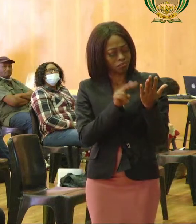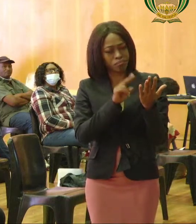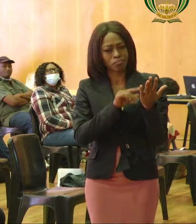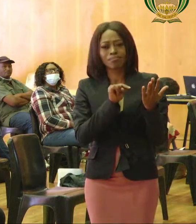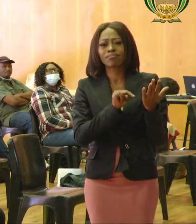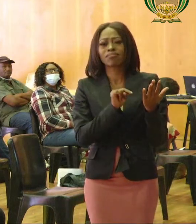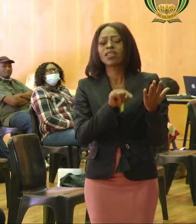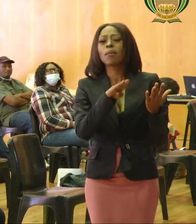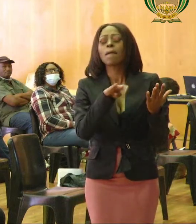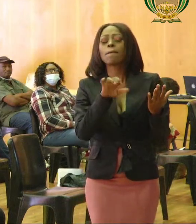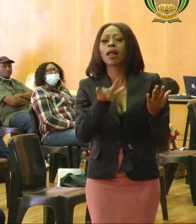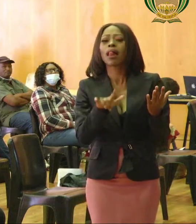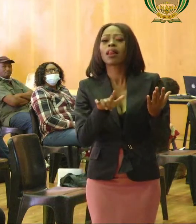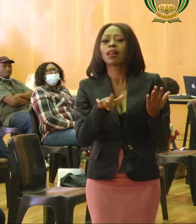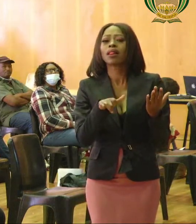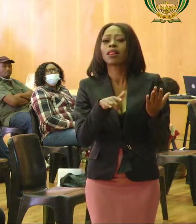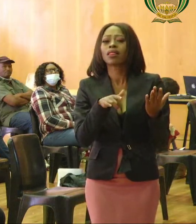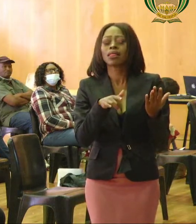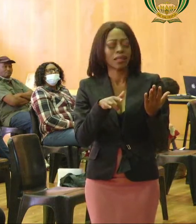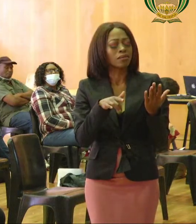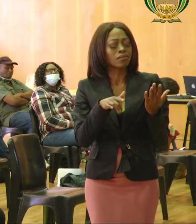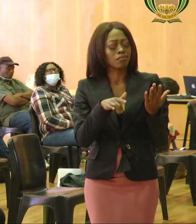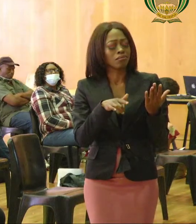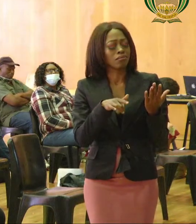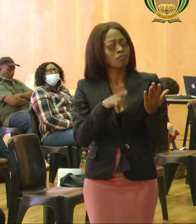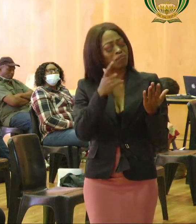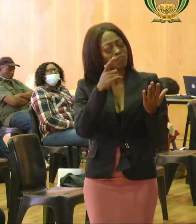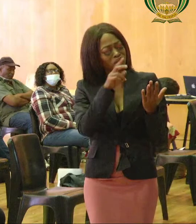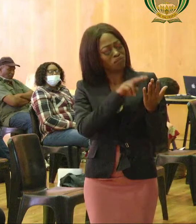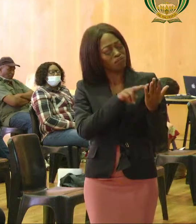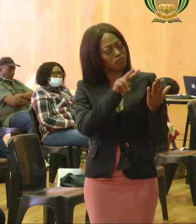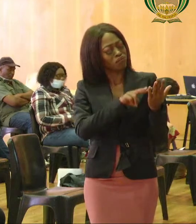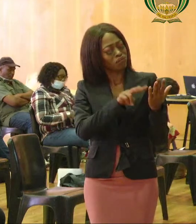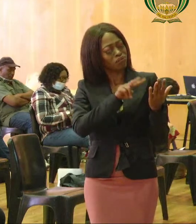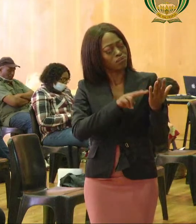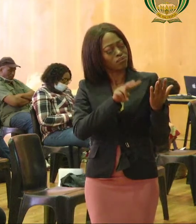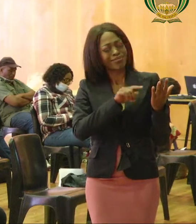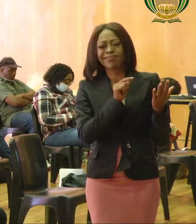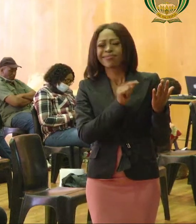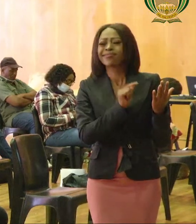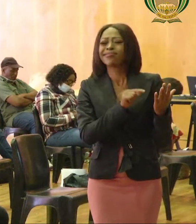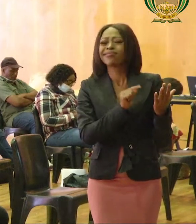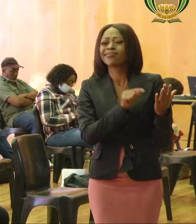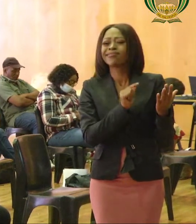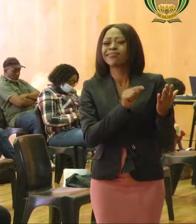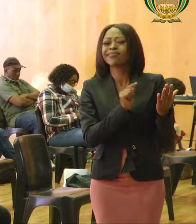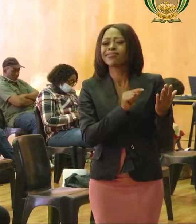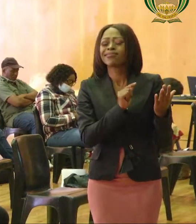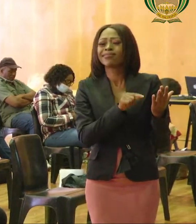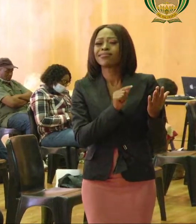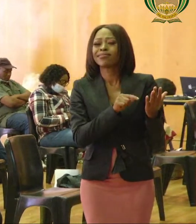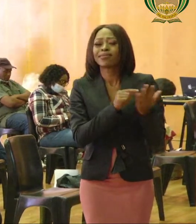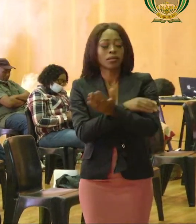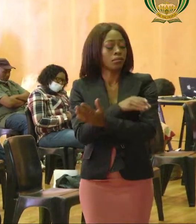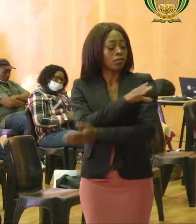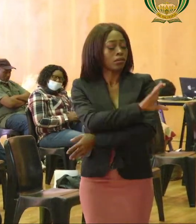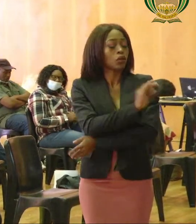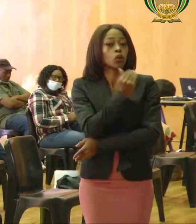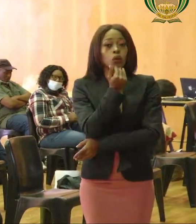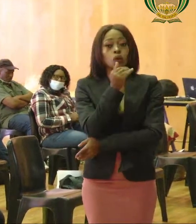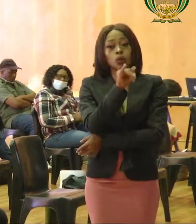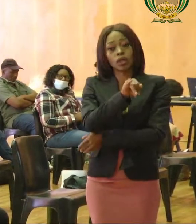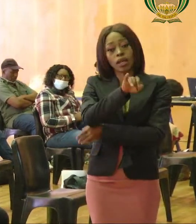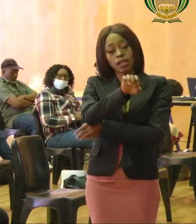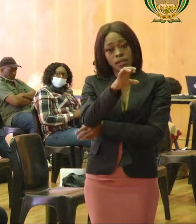you can look at the entire document as drafted. The document is giving task to the